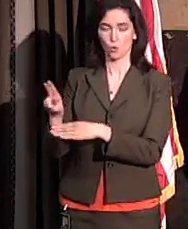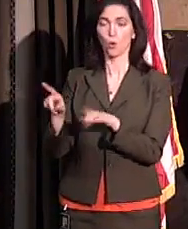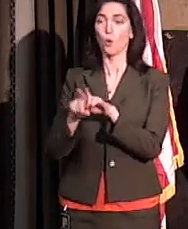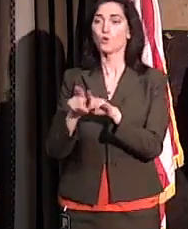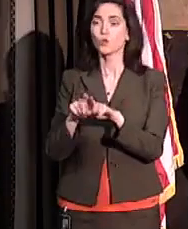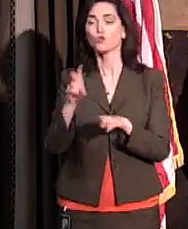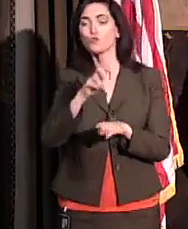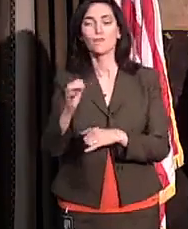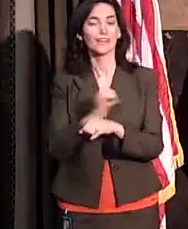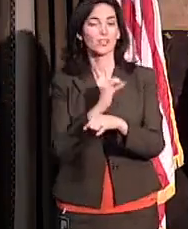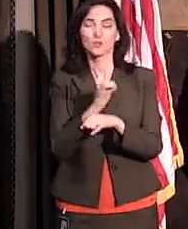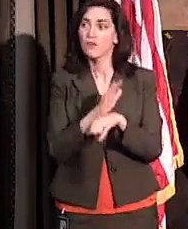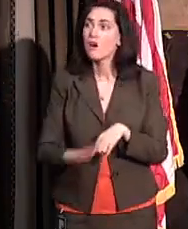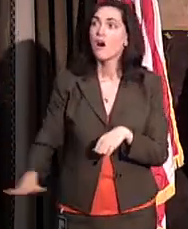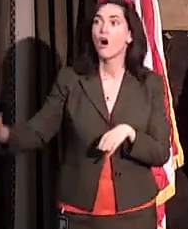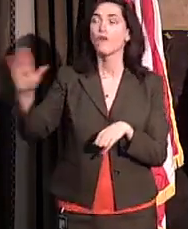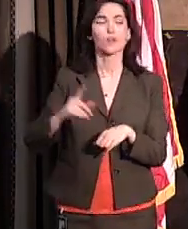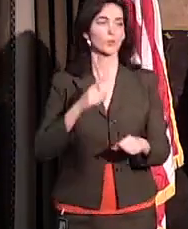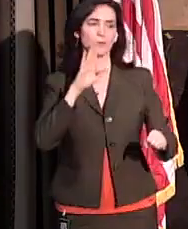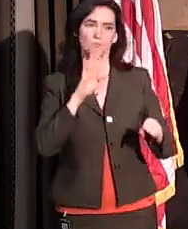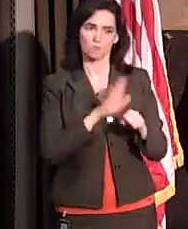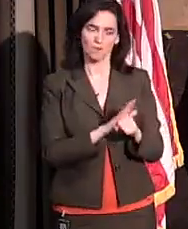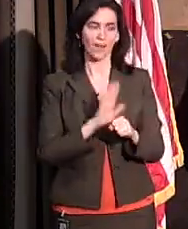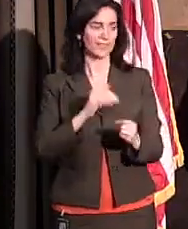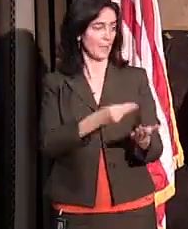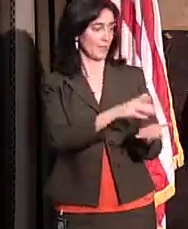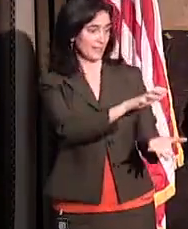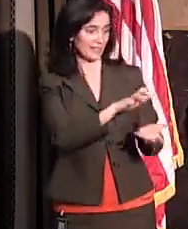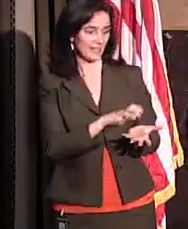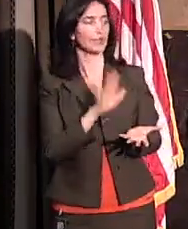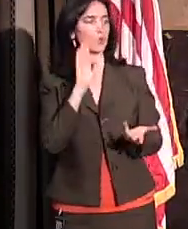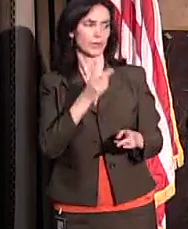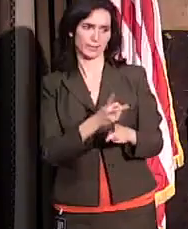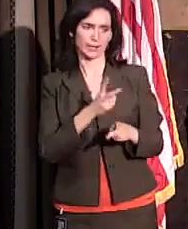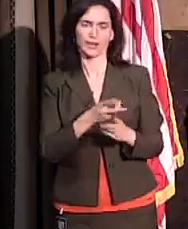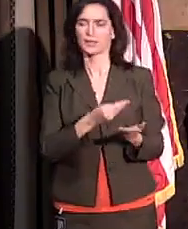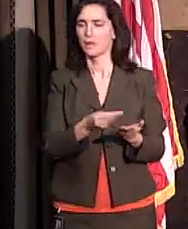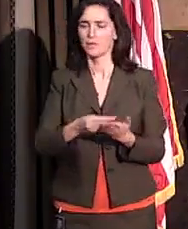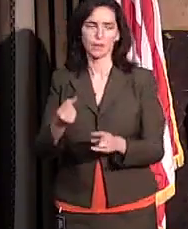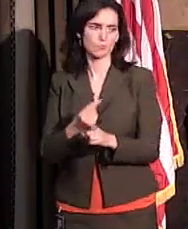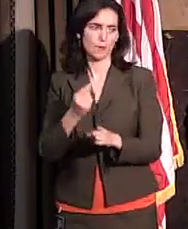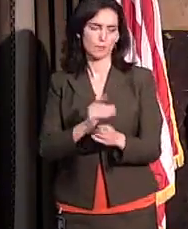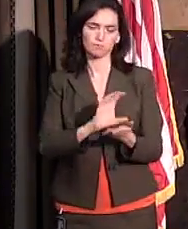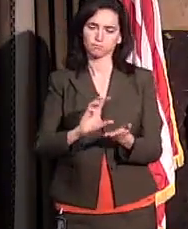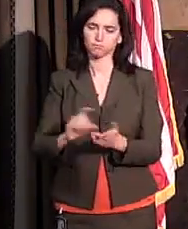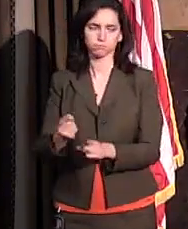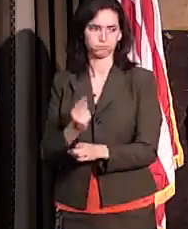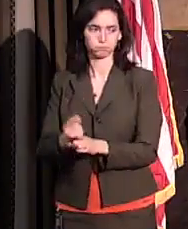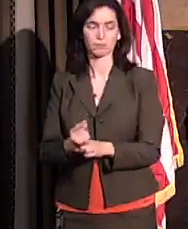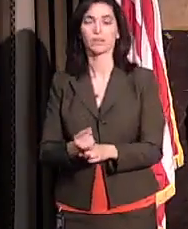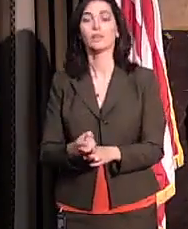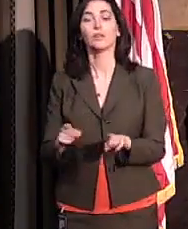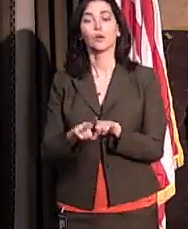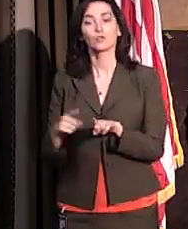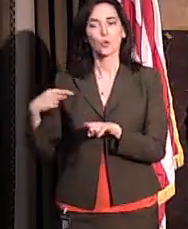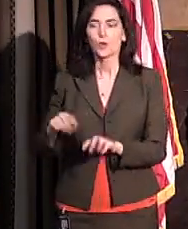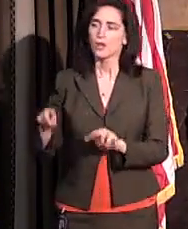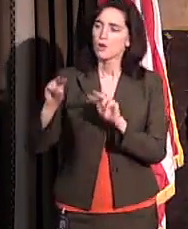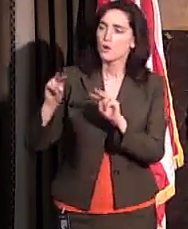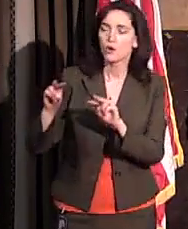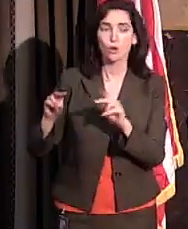industry, we pledge to be good stewards of this money. And we will all look forward to working with